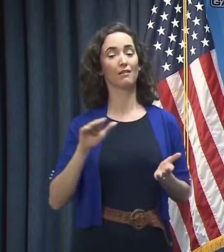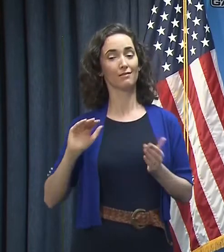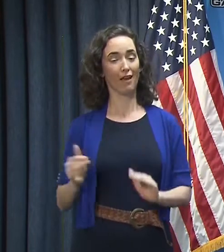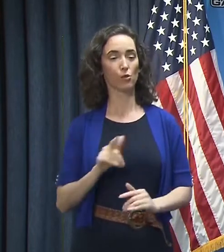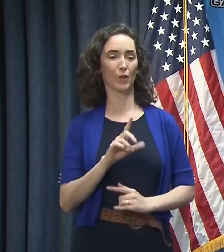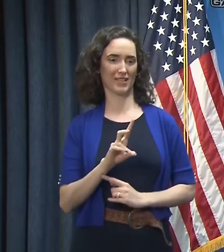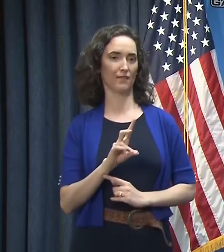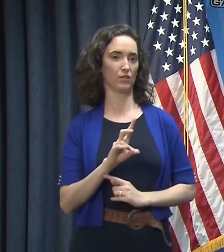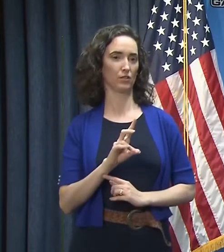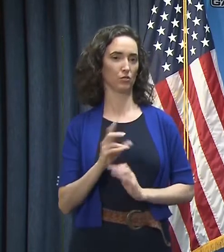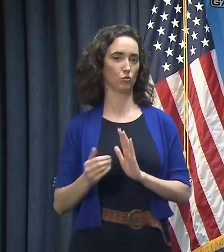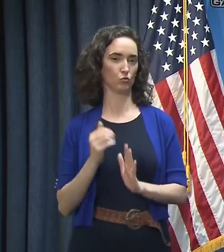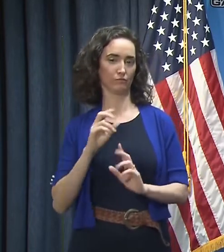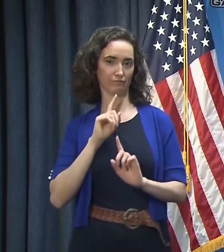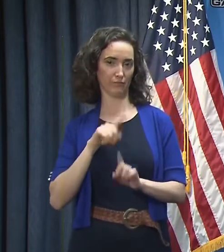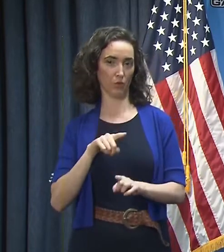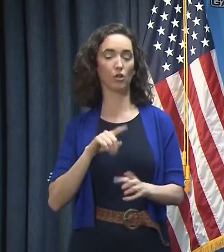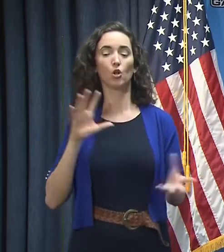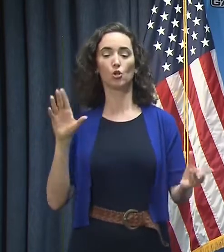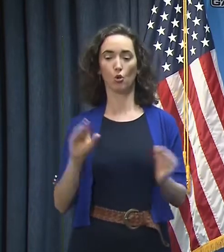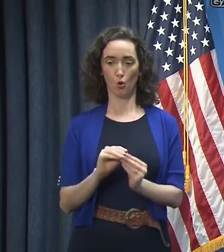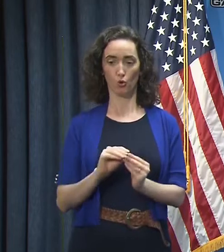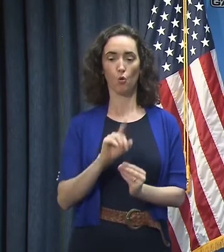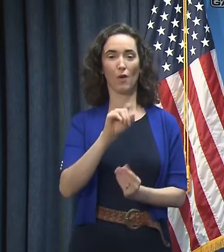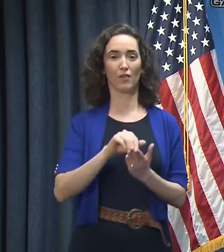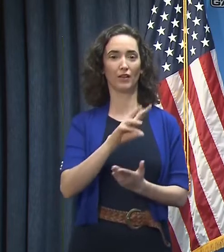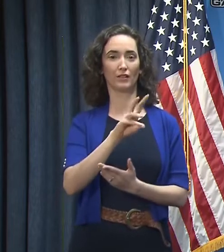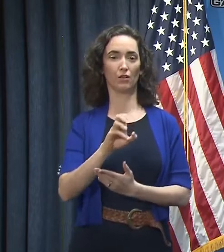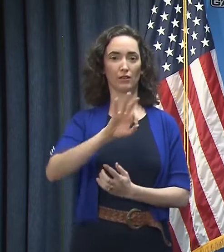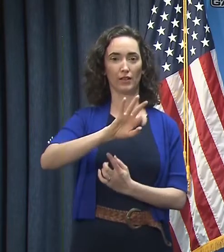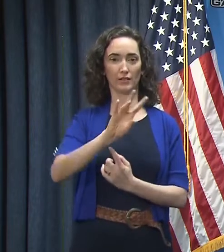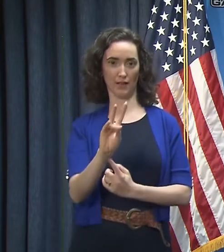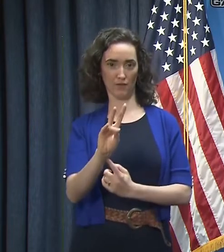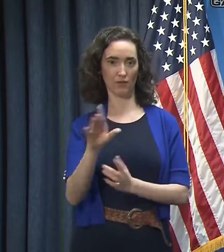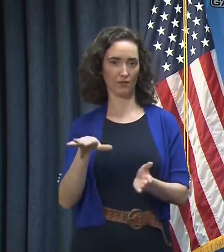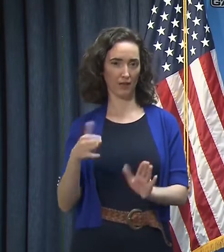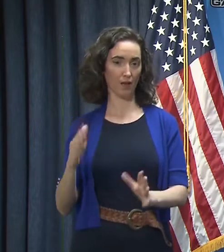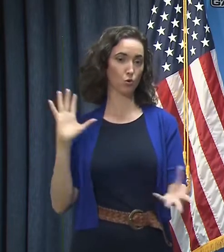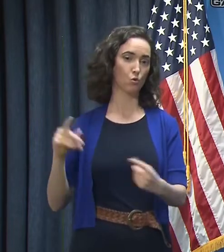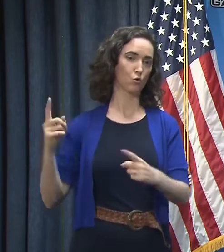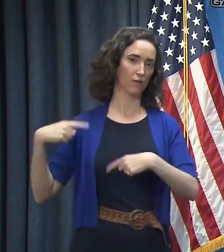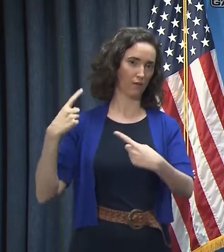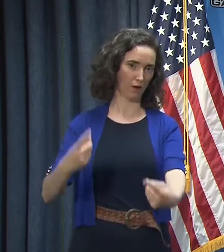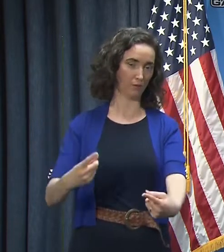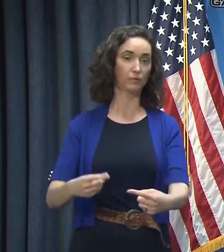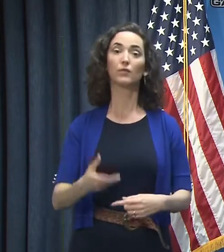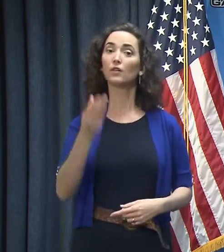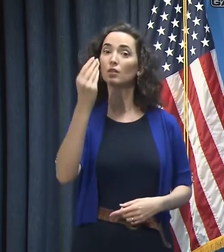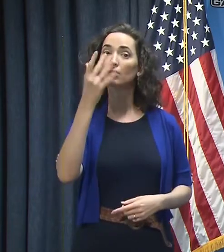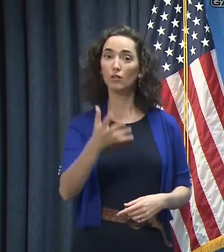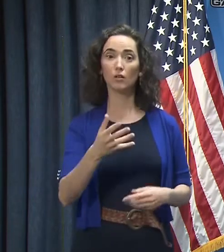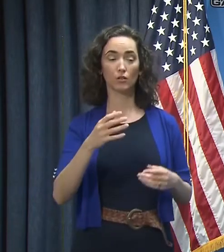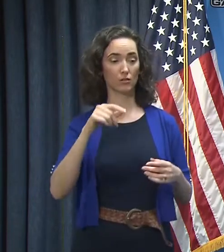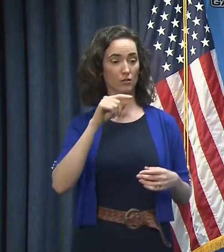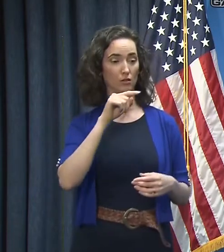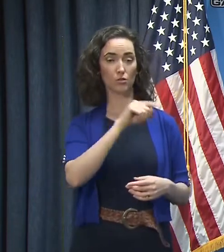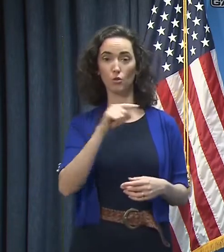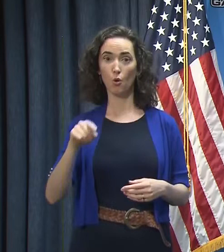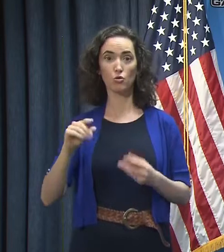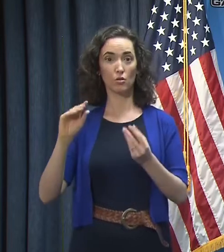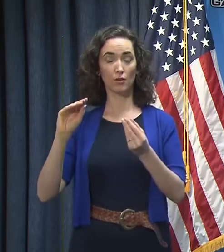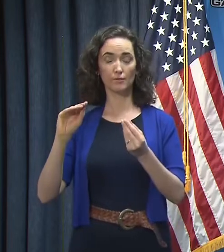of 1,697. We do have to keep in mind that these are numbers that would have